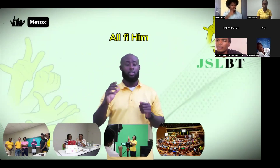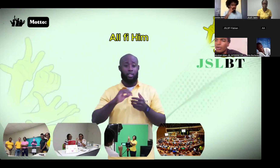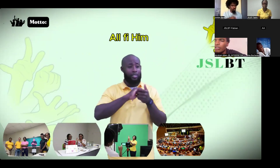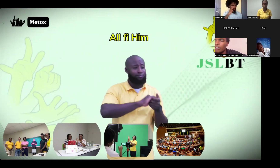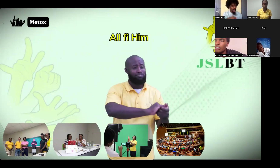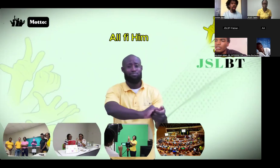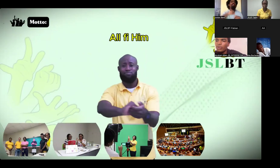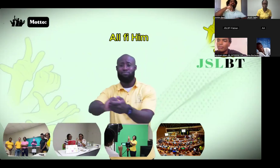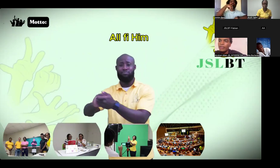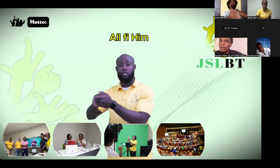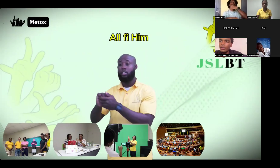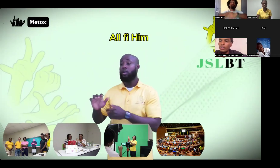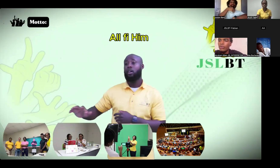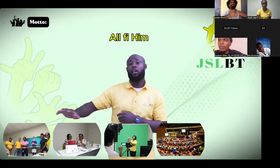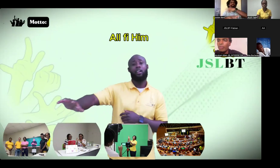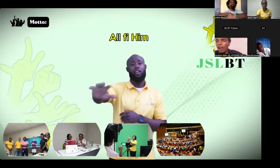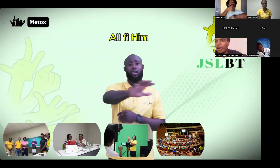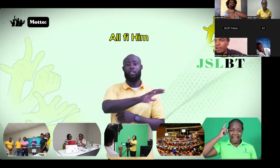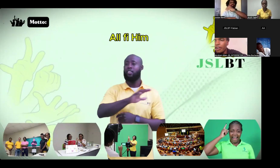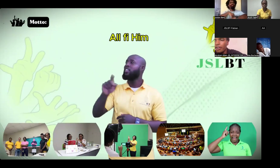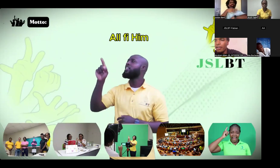our research, we produce, we partner,